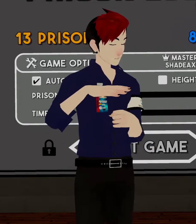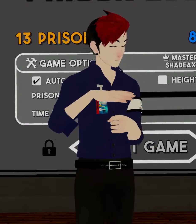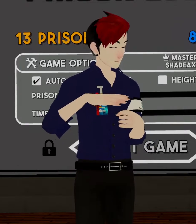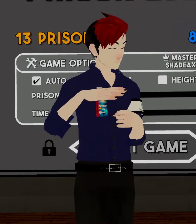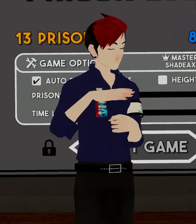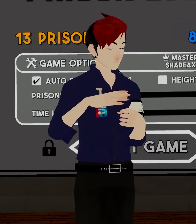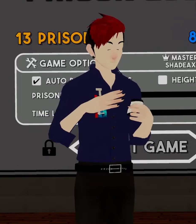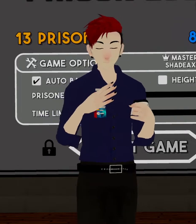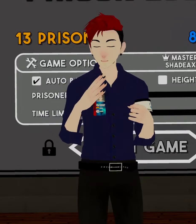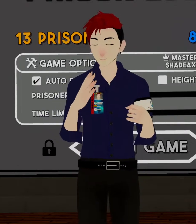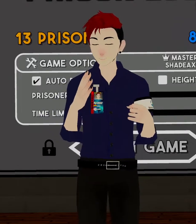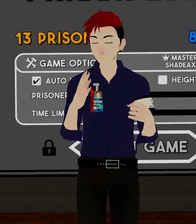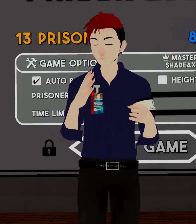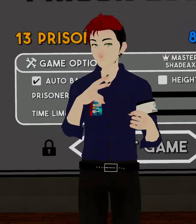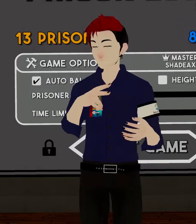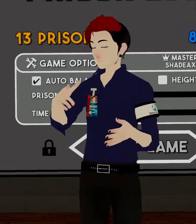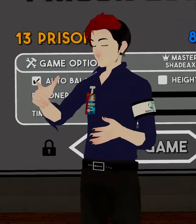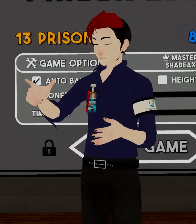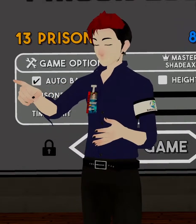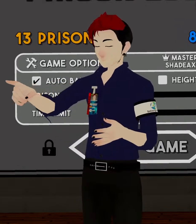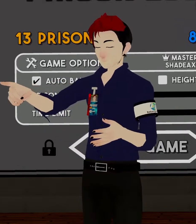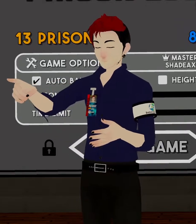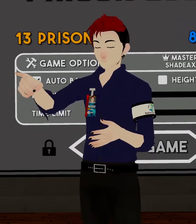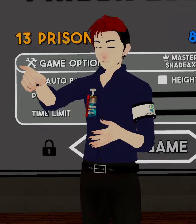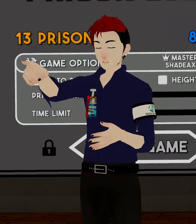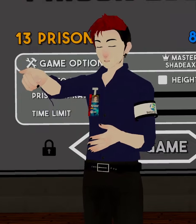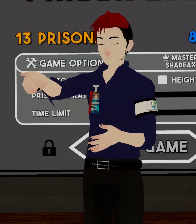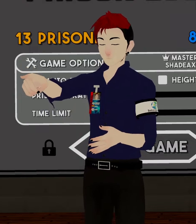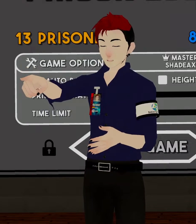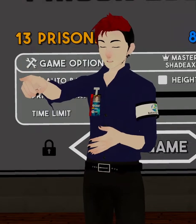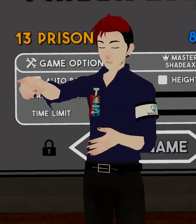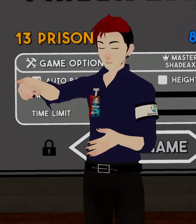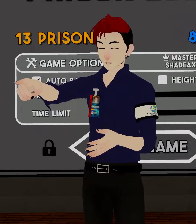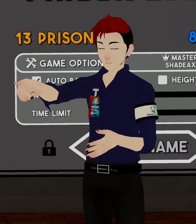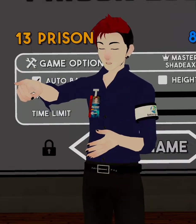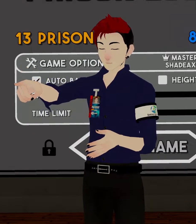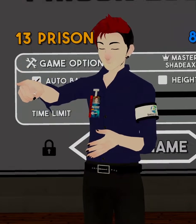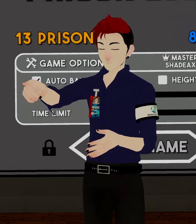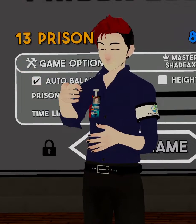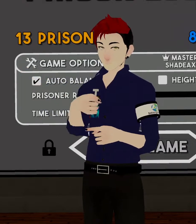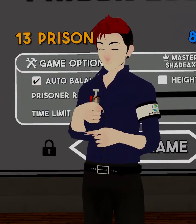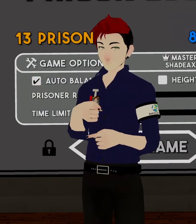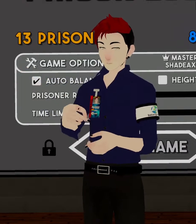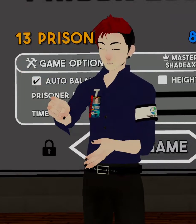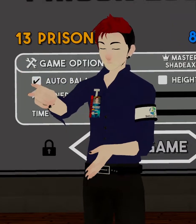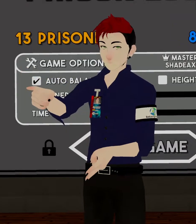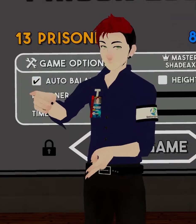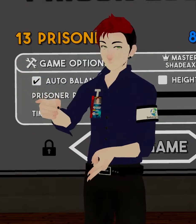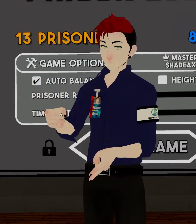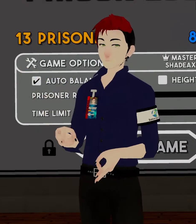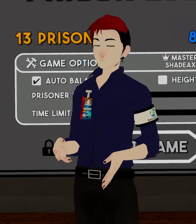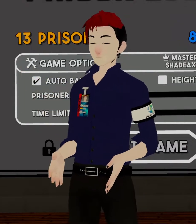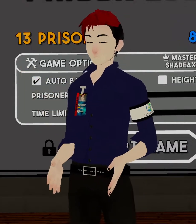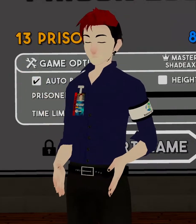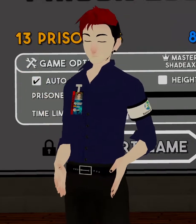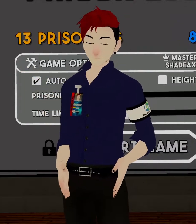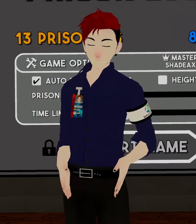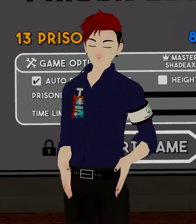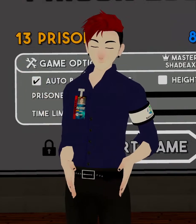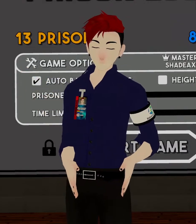area. Yes. Okay. Did Caden, you had one? Right. Yeah, so for this version of